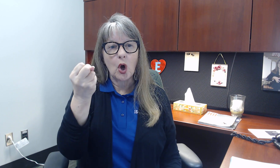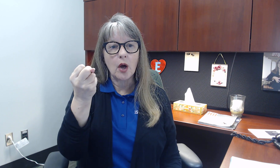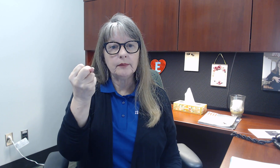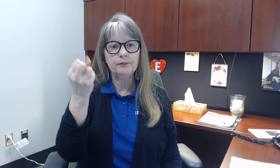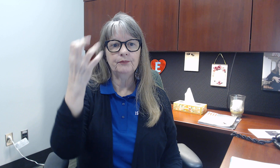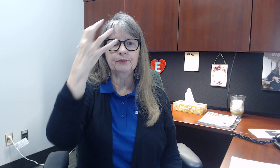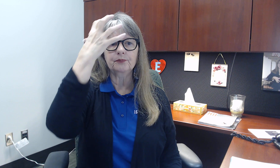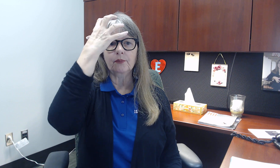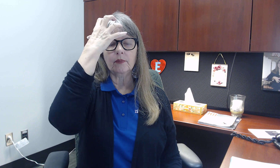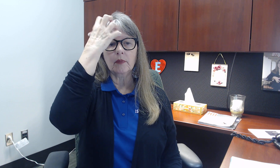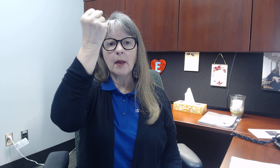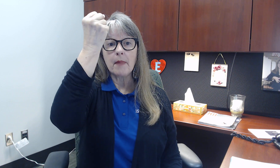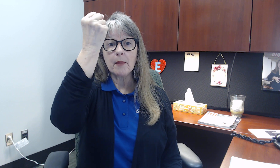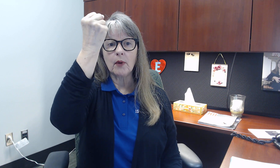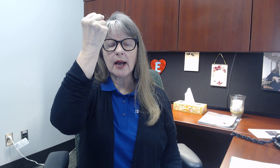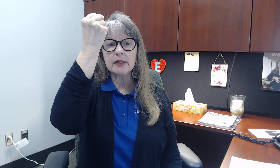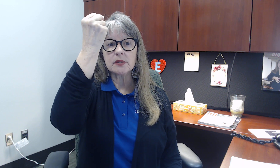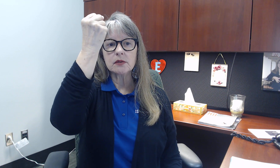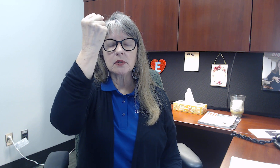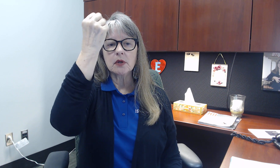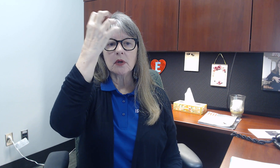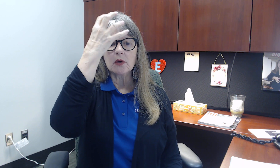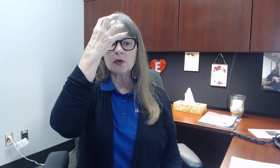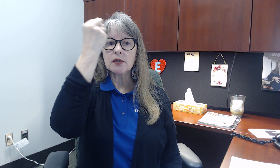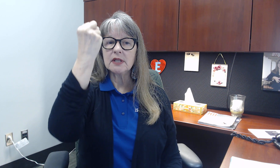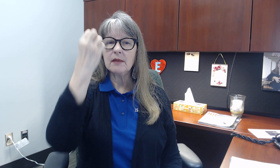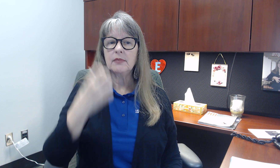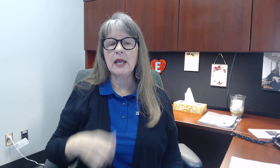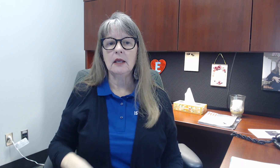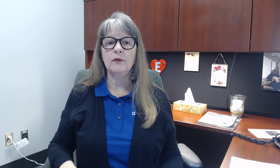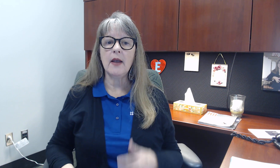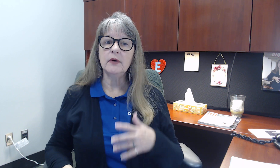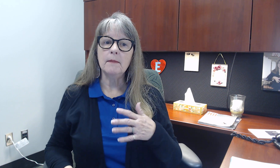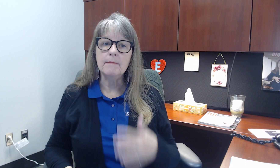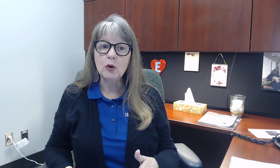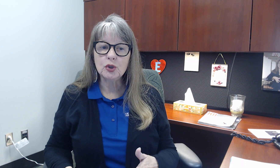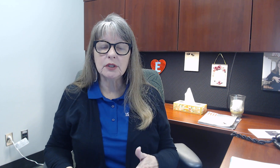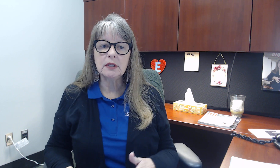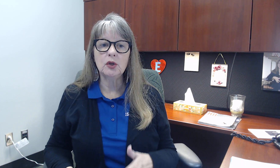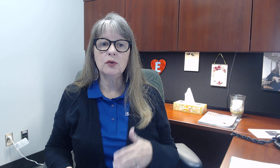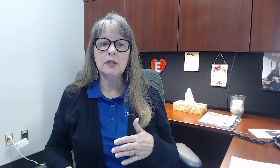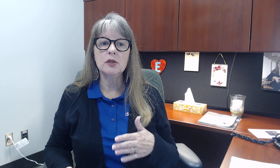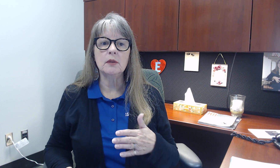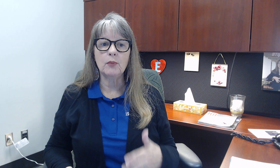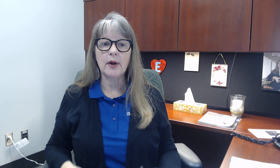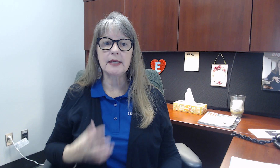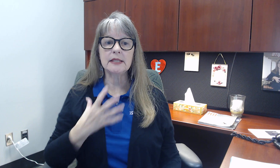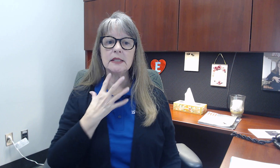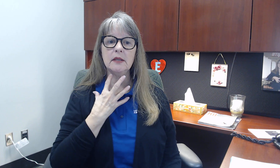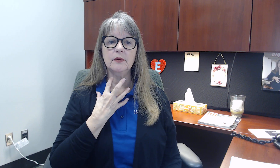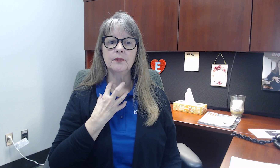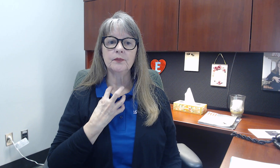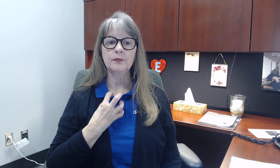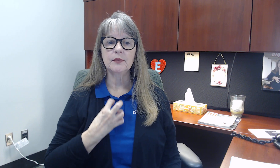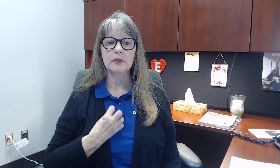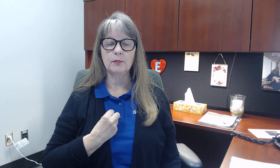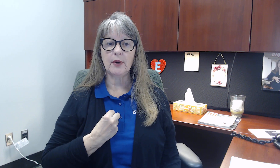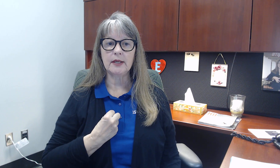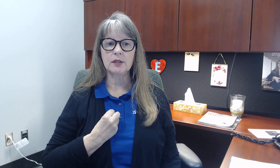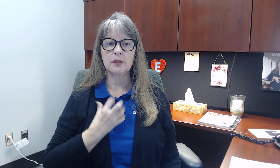on. Memorize. So the same thing, if you have an emotion that you need to suppress.